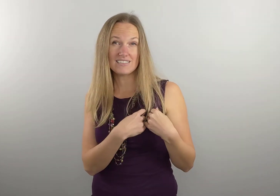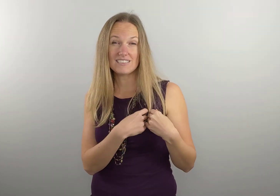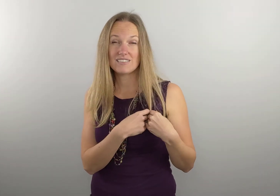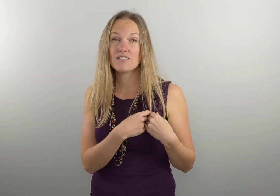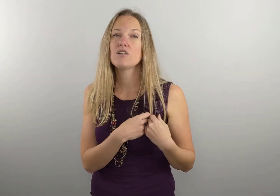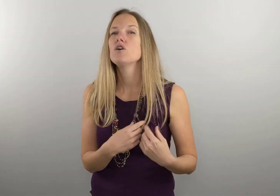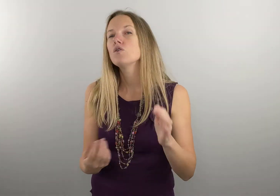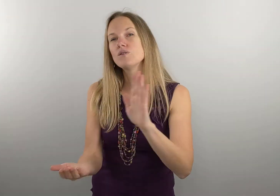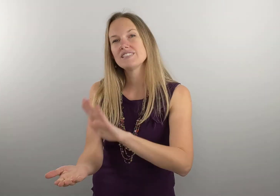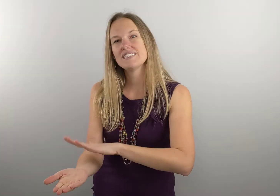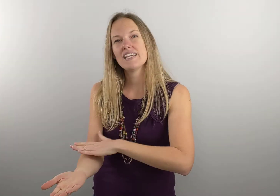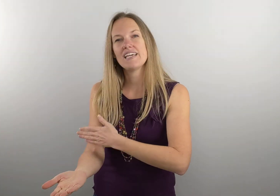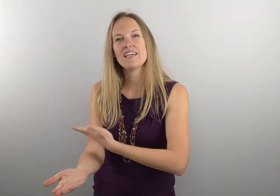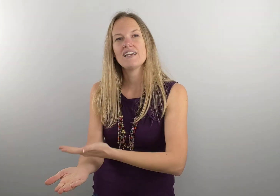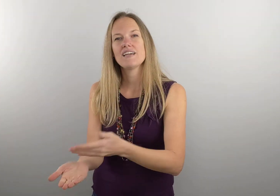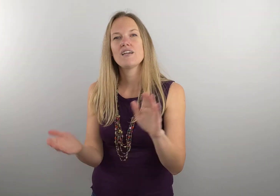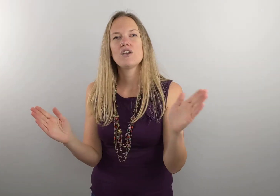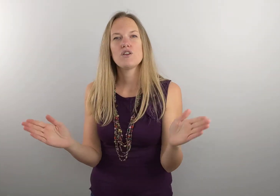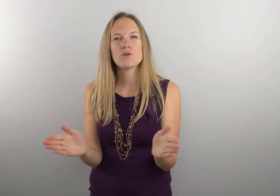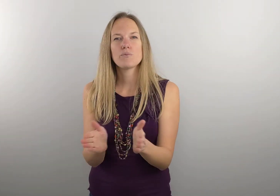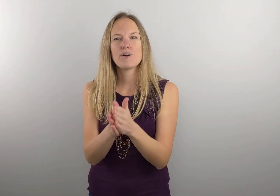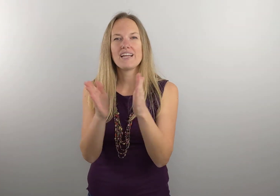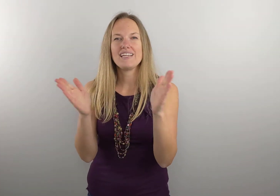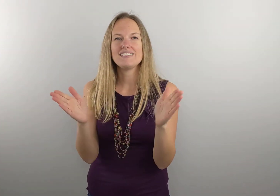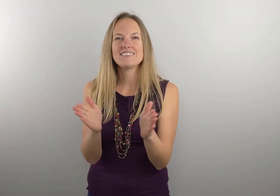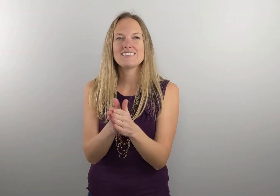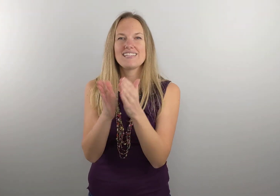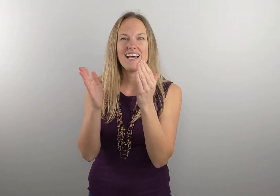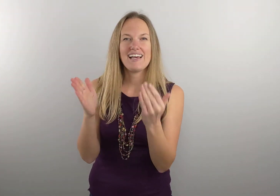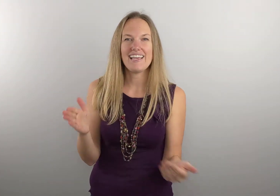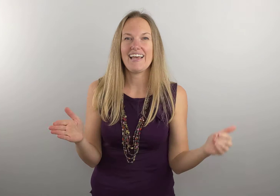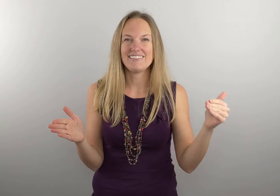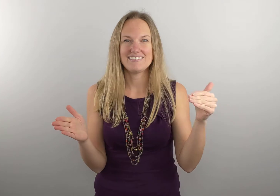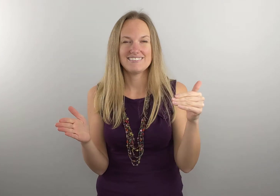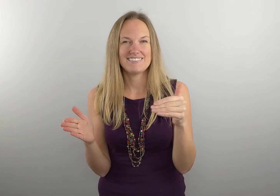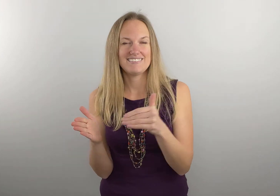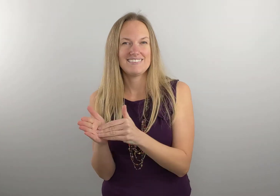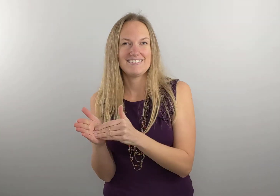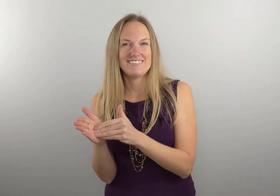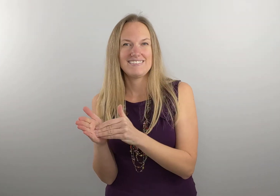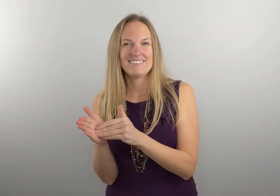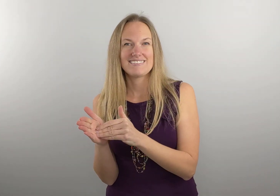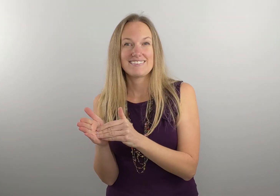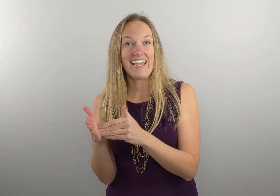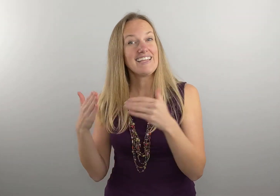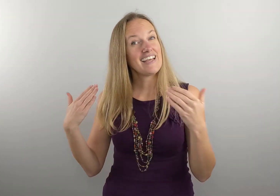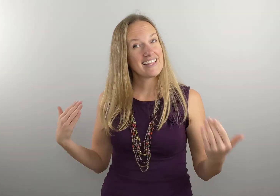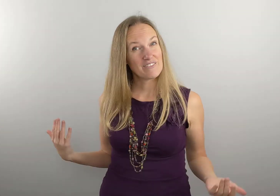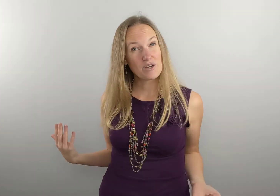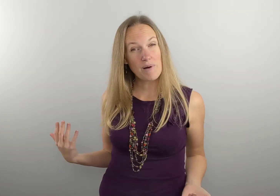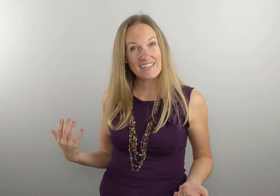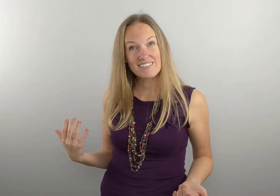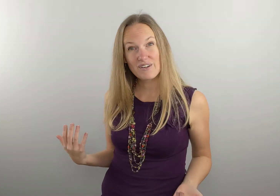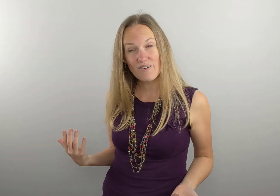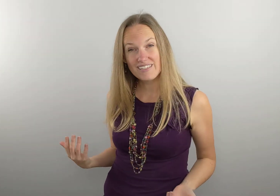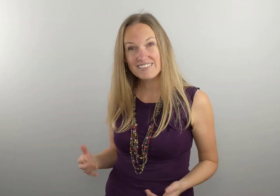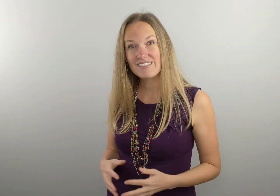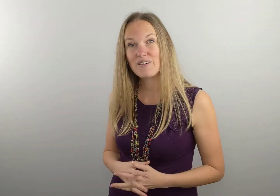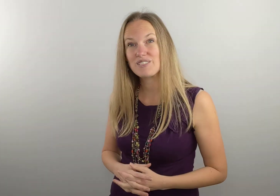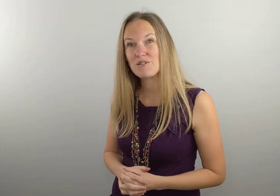heart will sing your praise again. Okay, and then it will go back to the chorus. The chorus